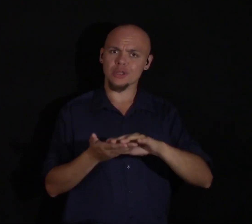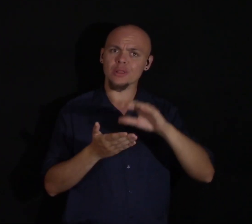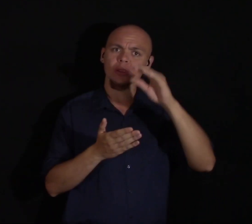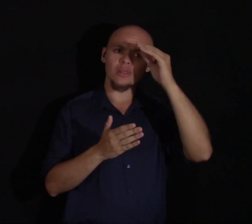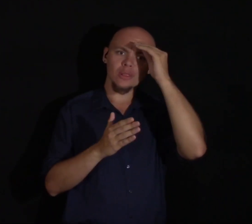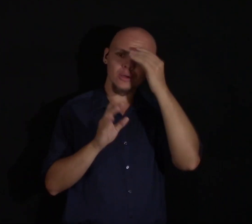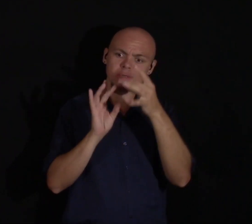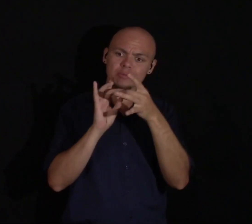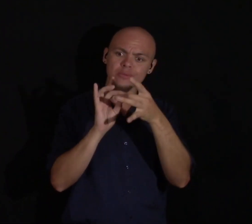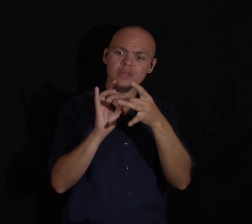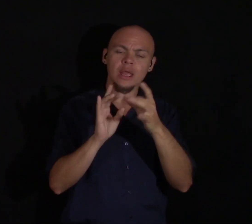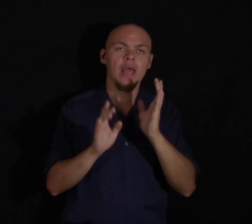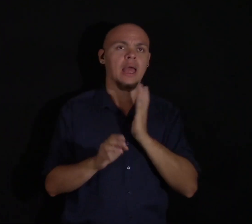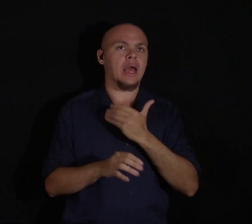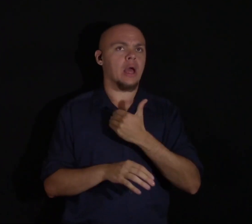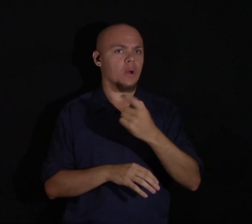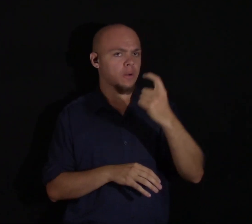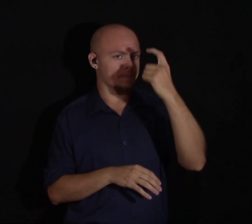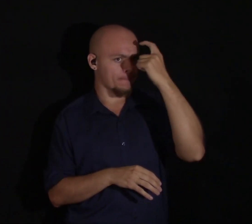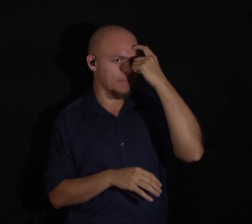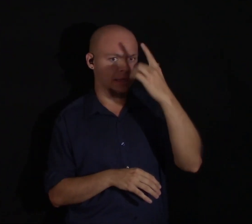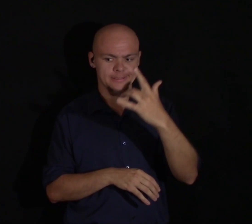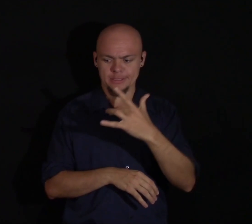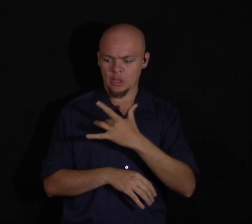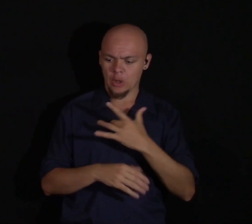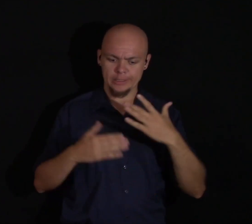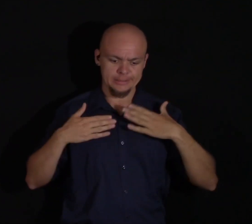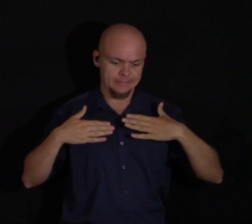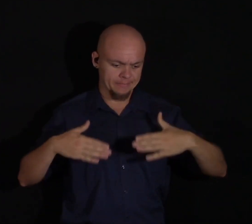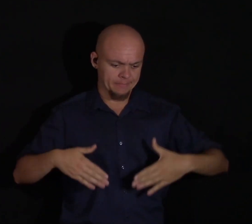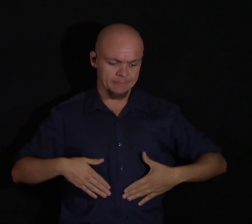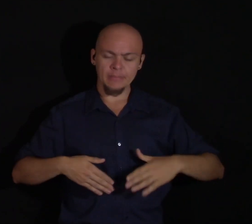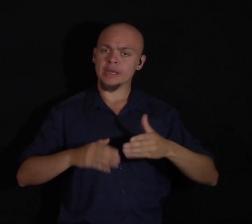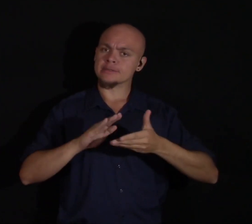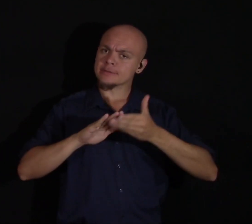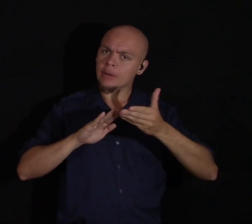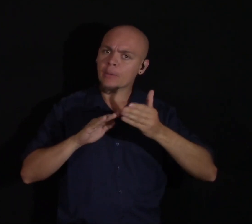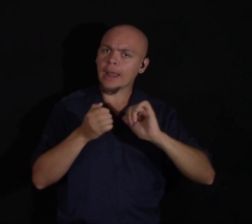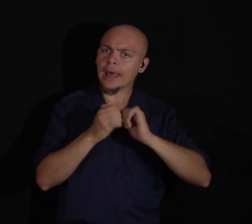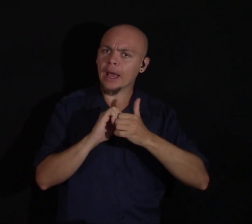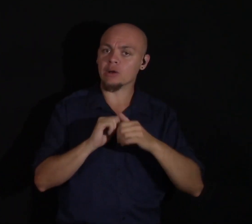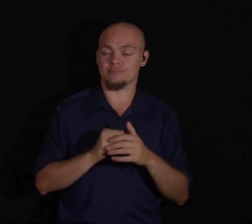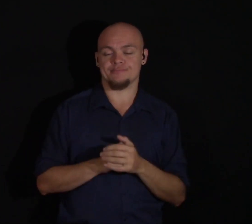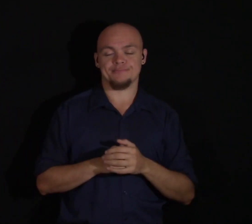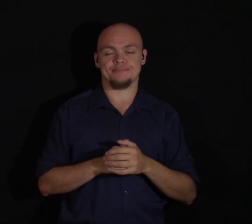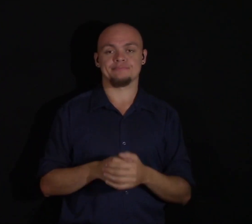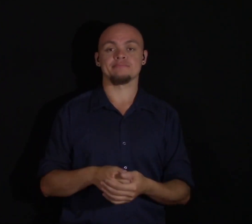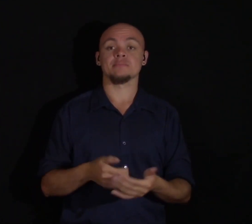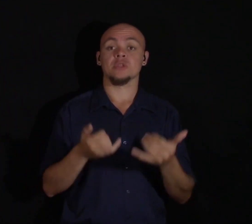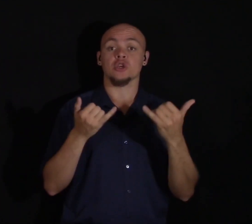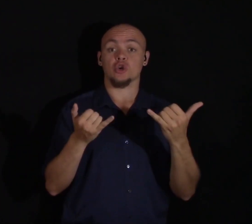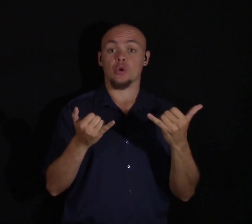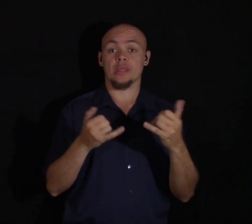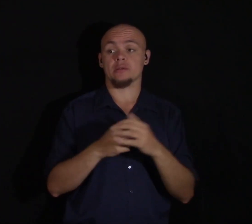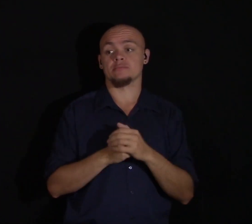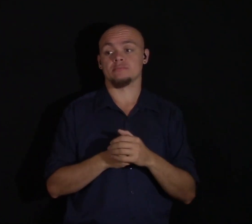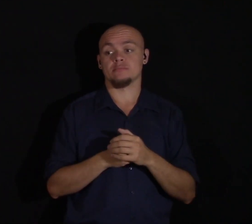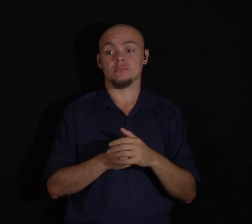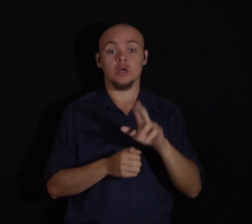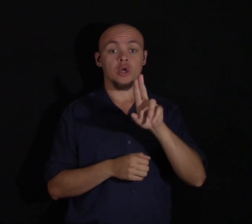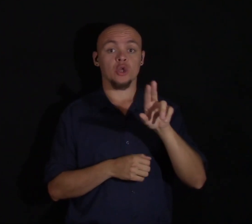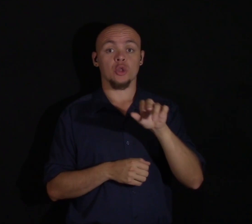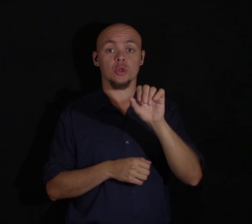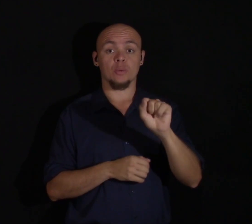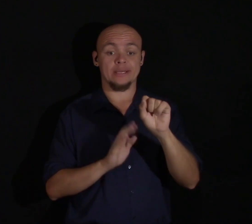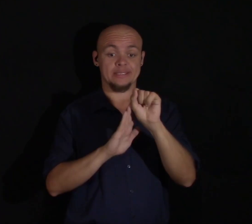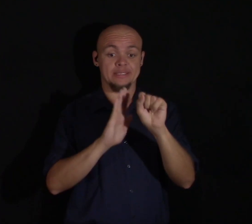intricacies of how our minds and our hearts and our bodies work. Currently, less than half of US